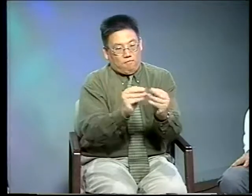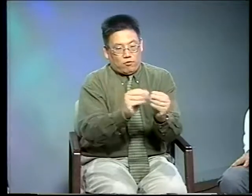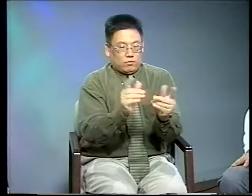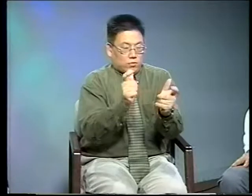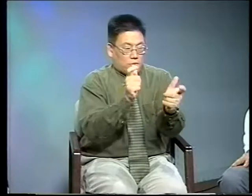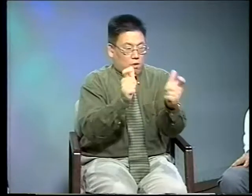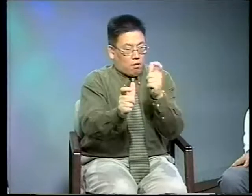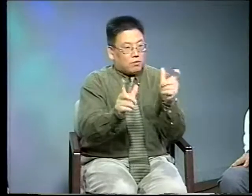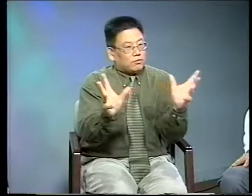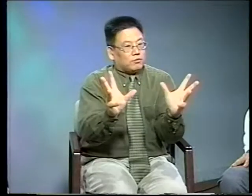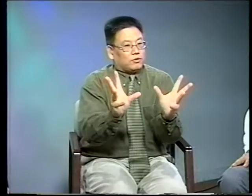I was a keynote speaker.